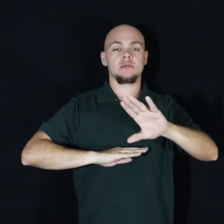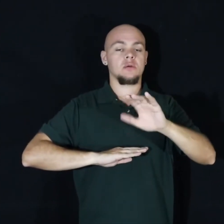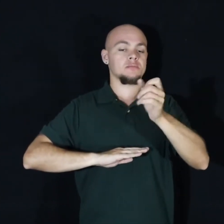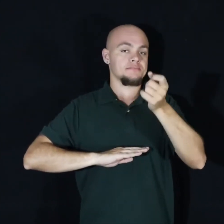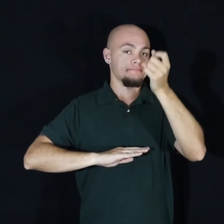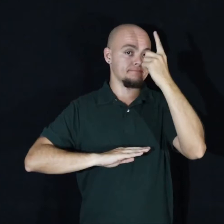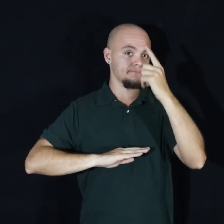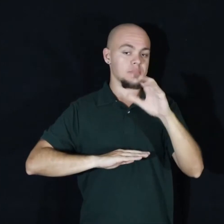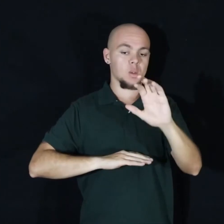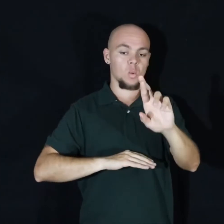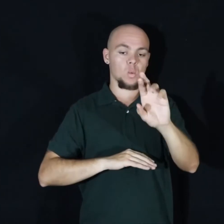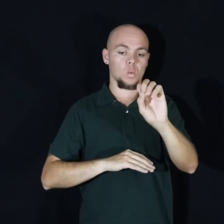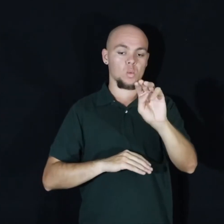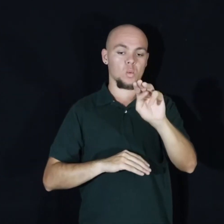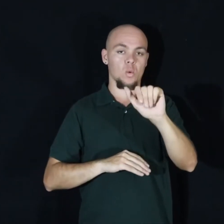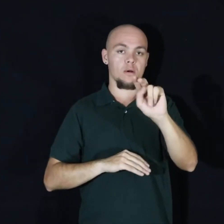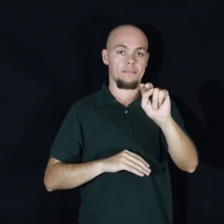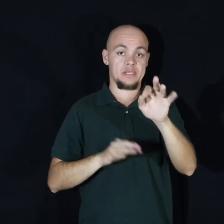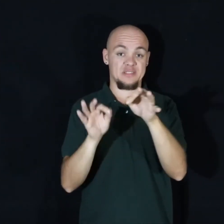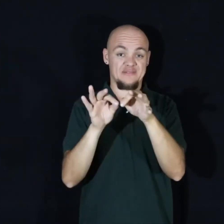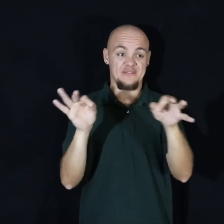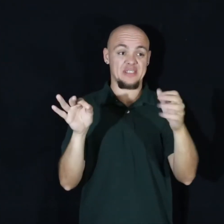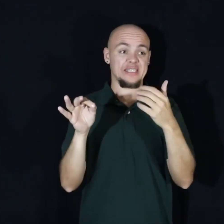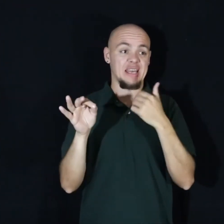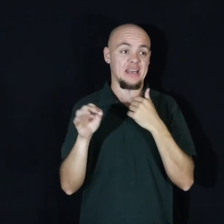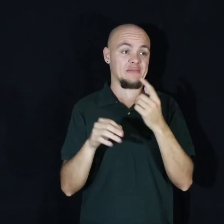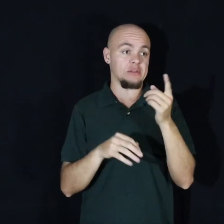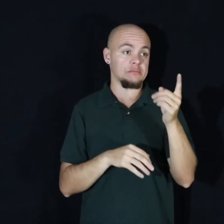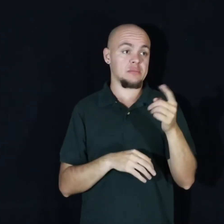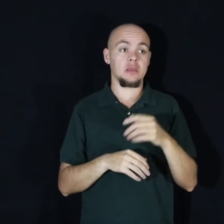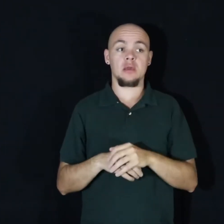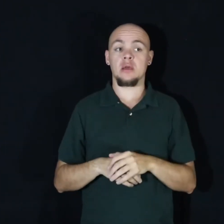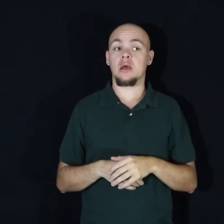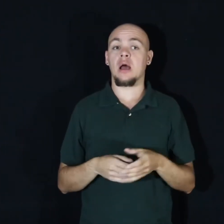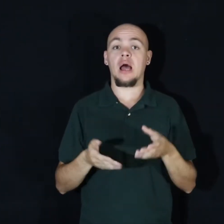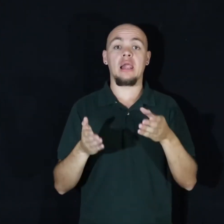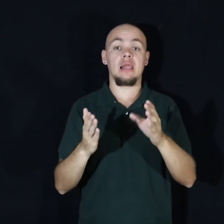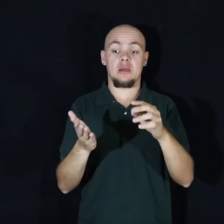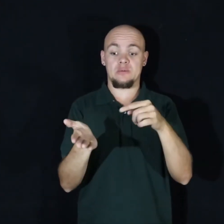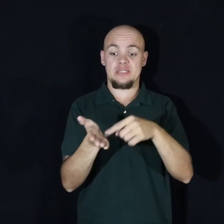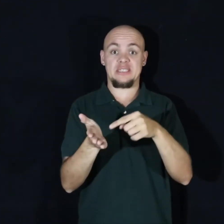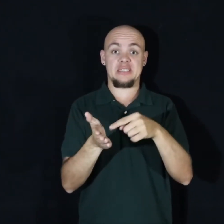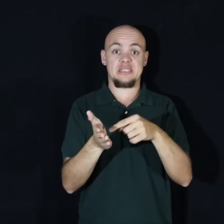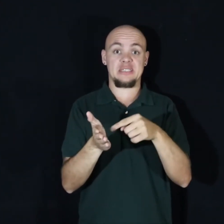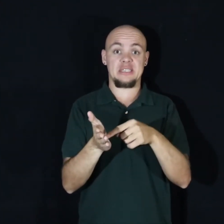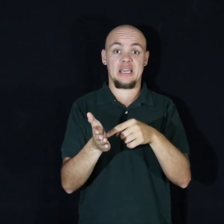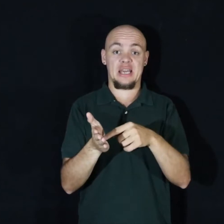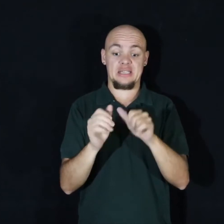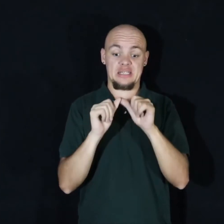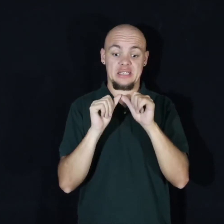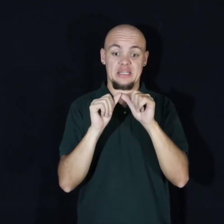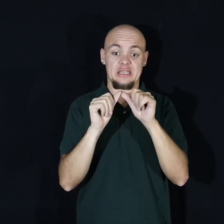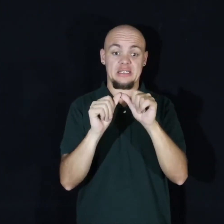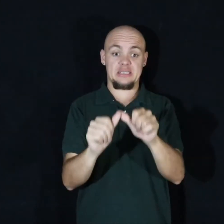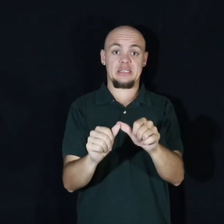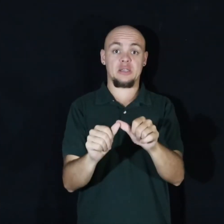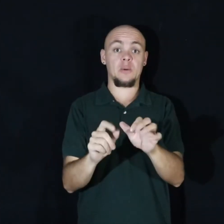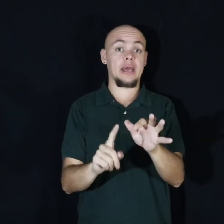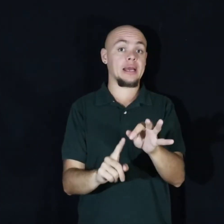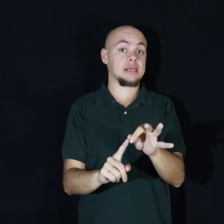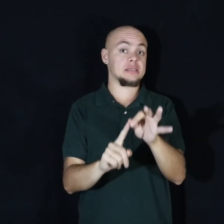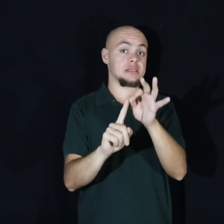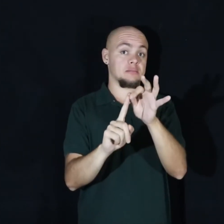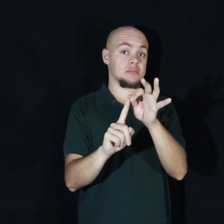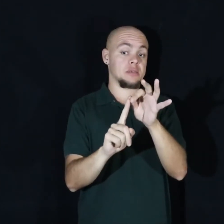you. If you look in Romans, there's a verse that reads this way: let no debt